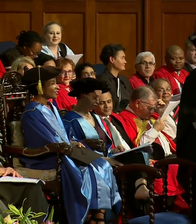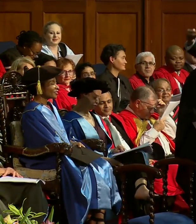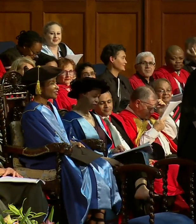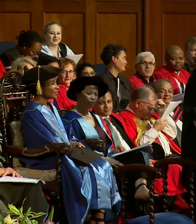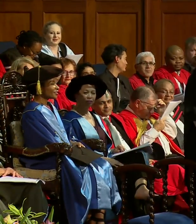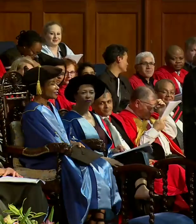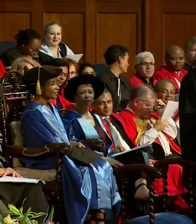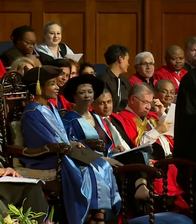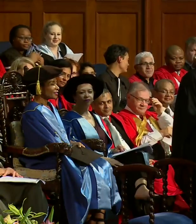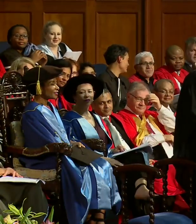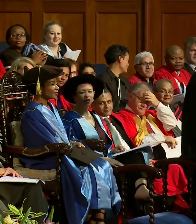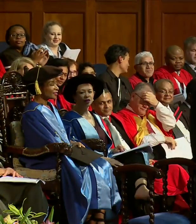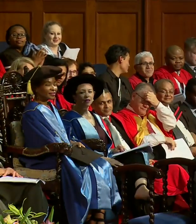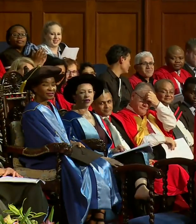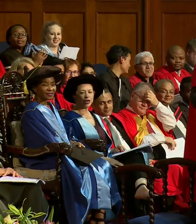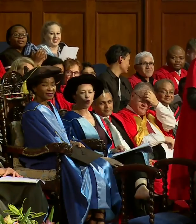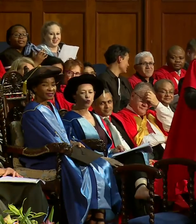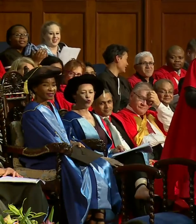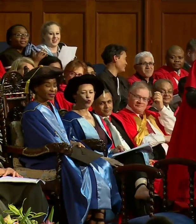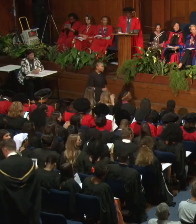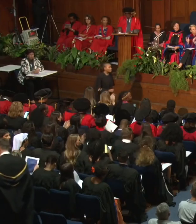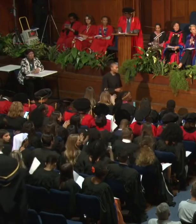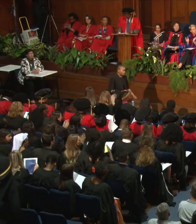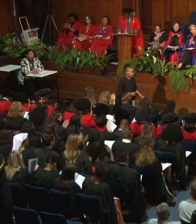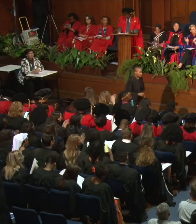Neo Kun Rettes.